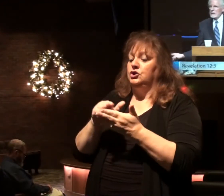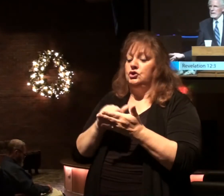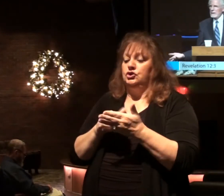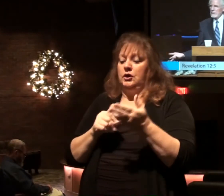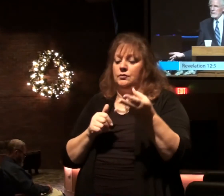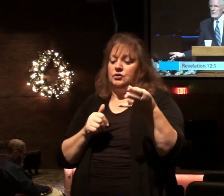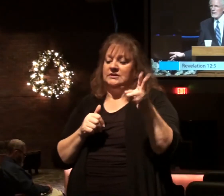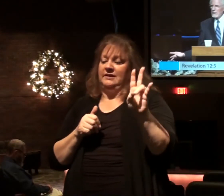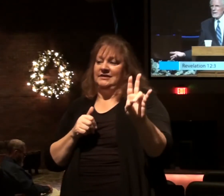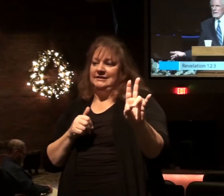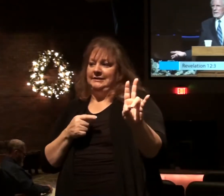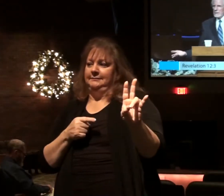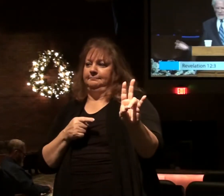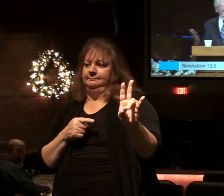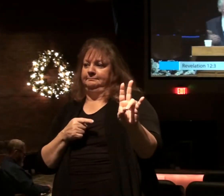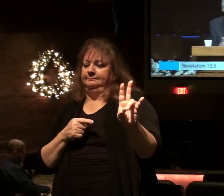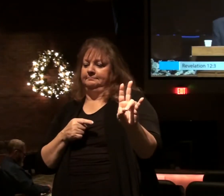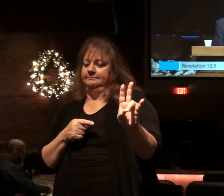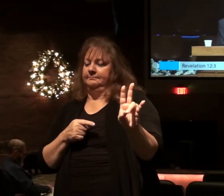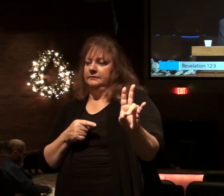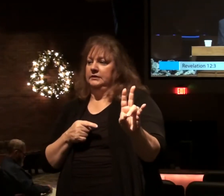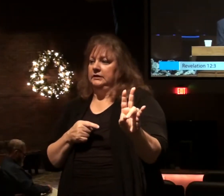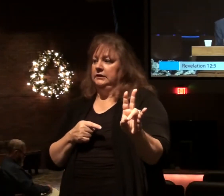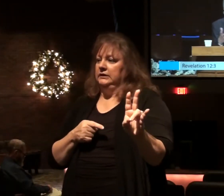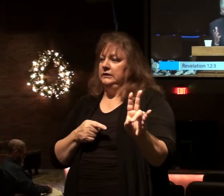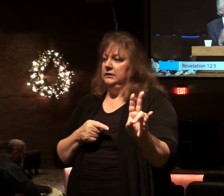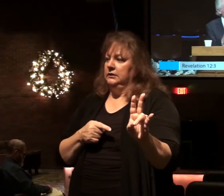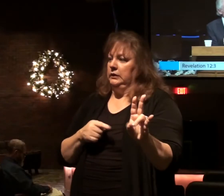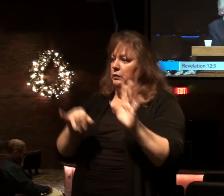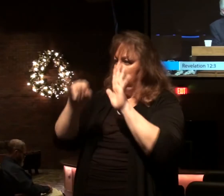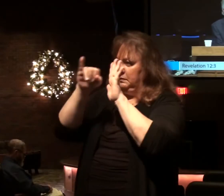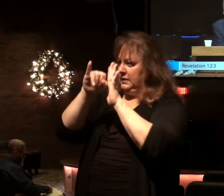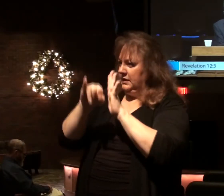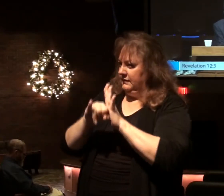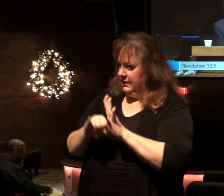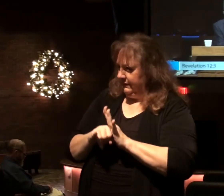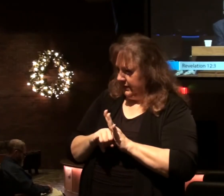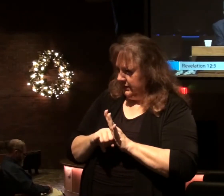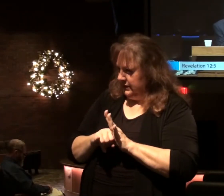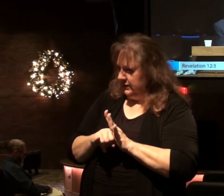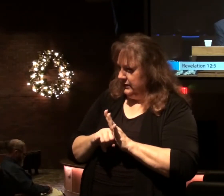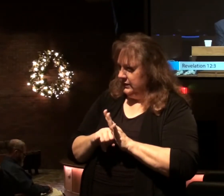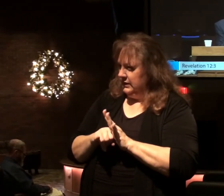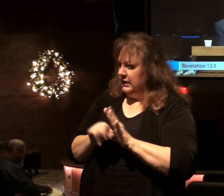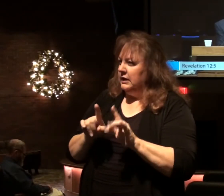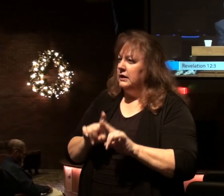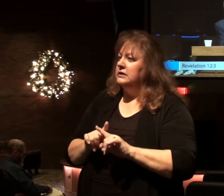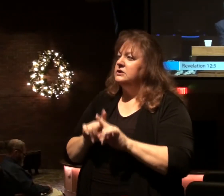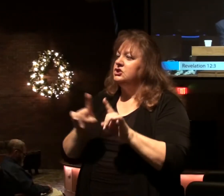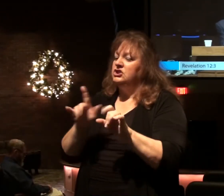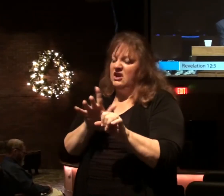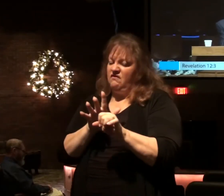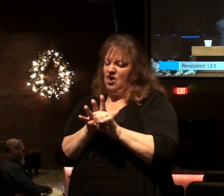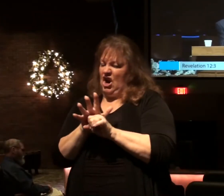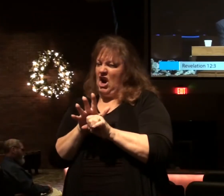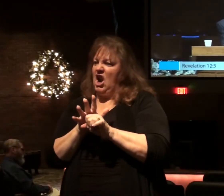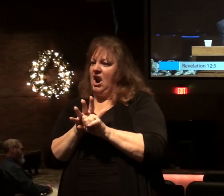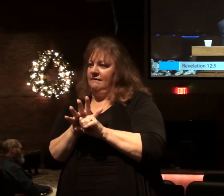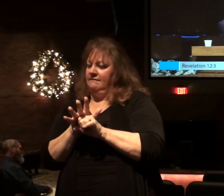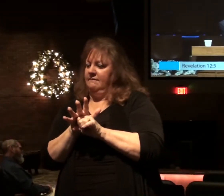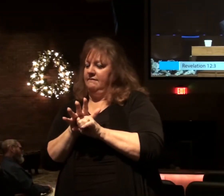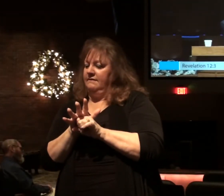17. He's going to talk about it by identifying it in that way. It is different enough, he'll say in